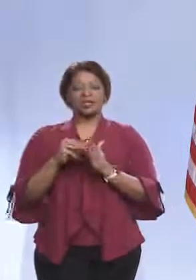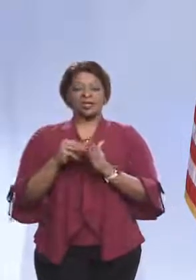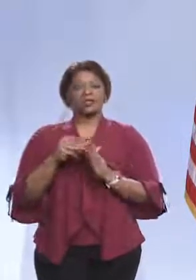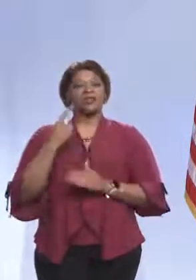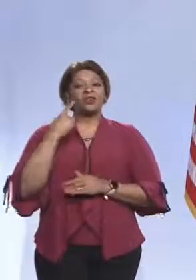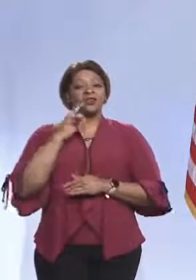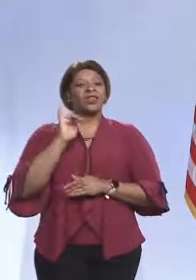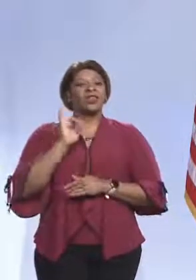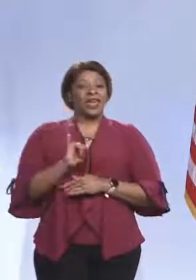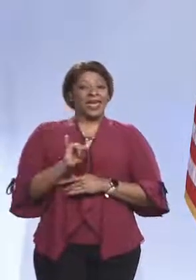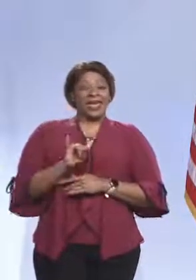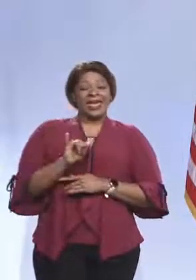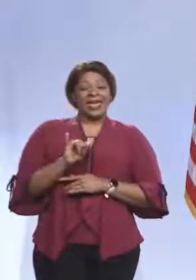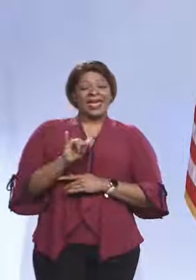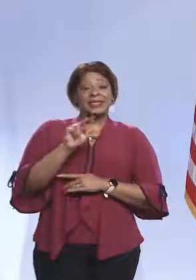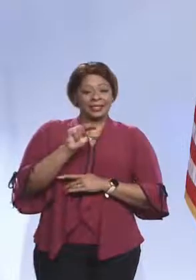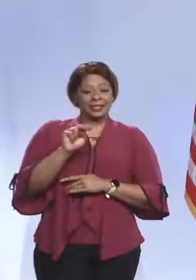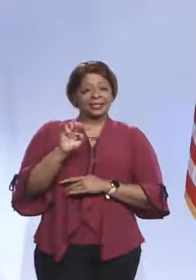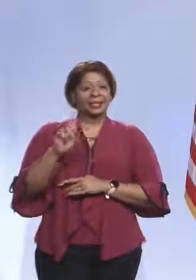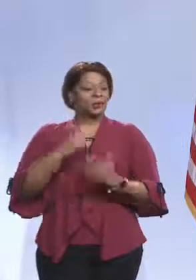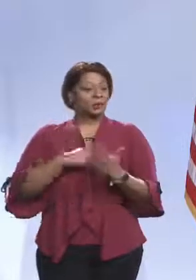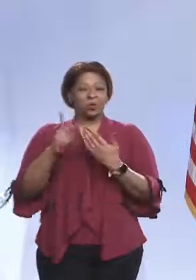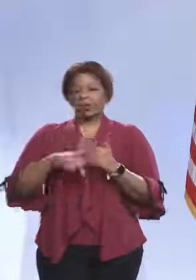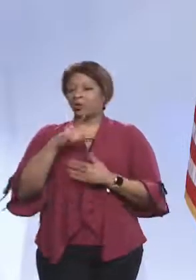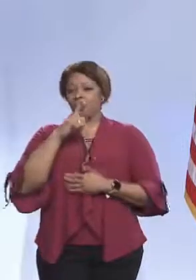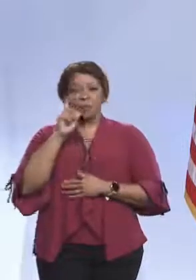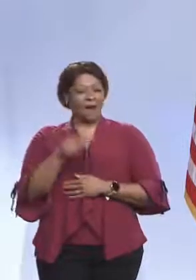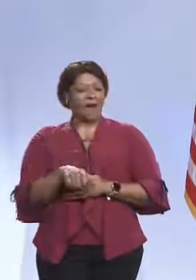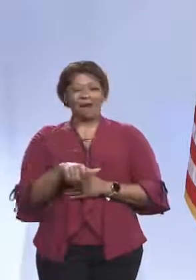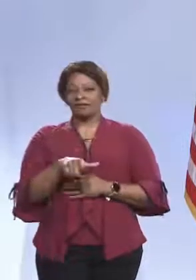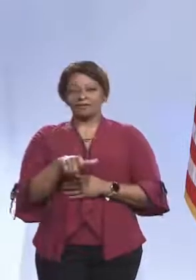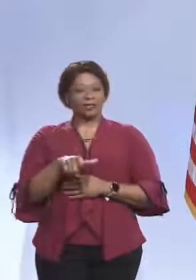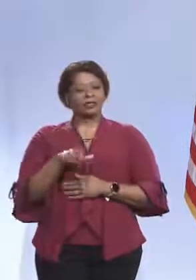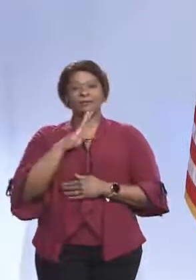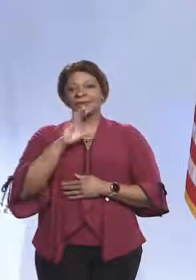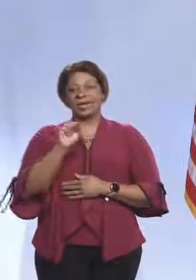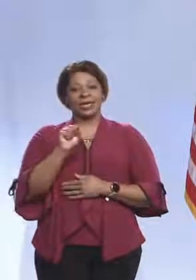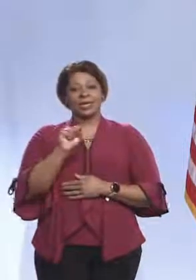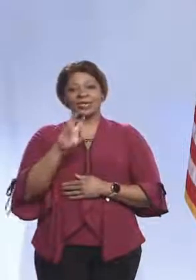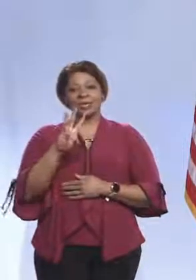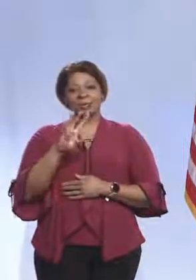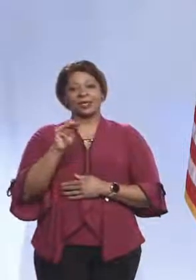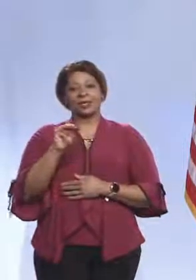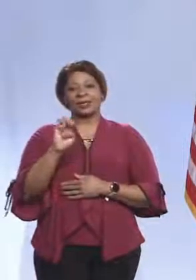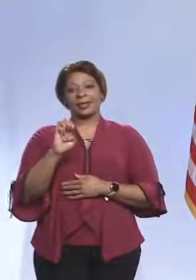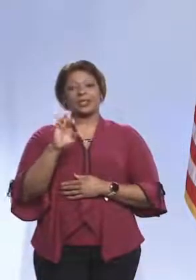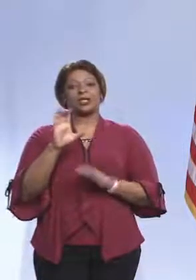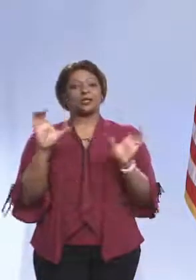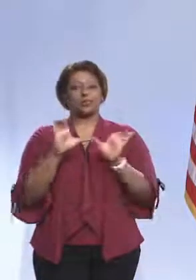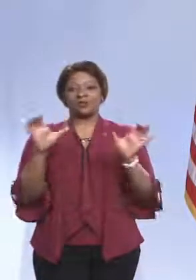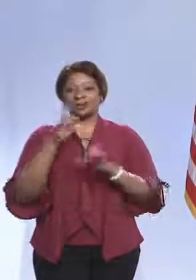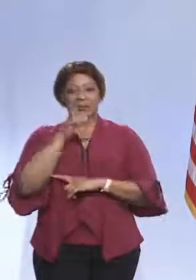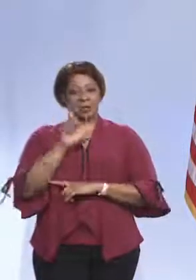this NEED program, you do not have to be SWMBE certified.